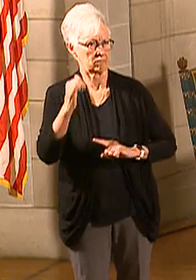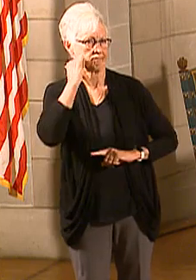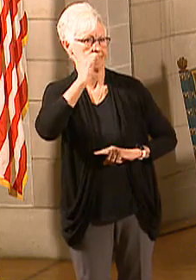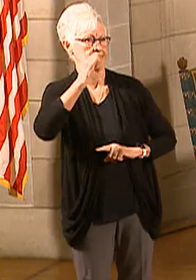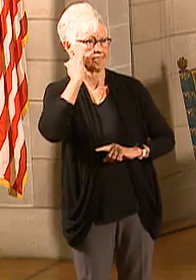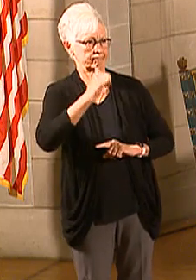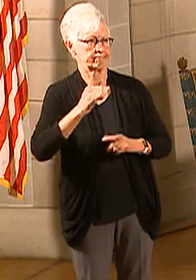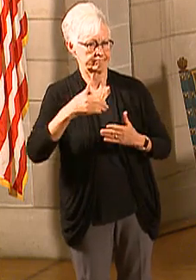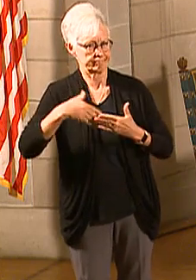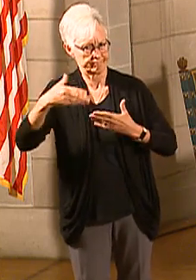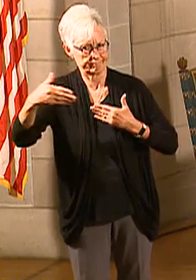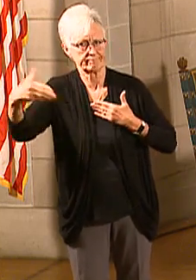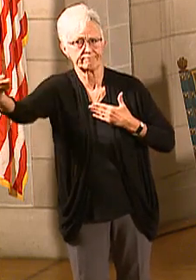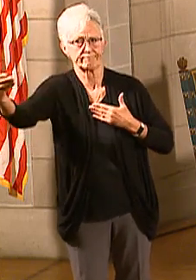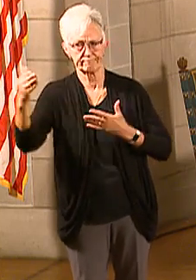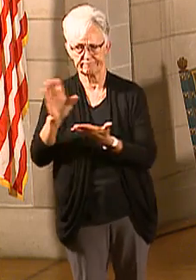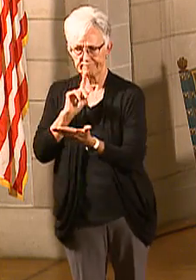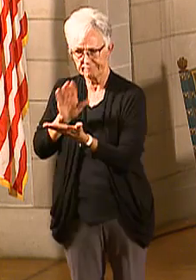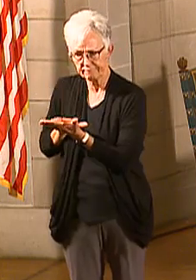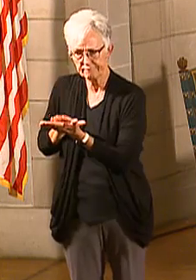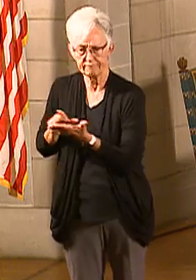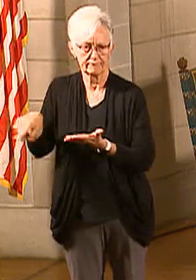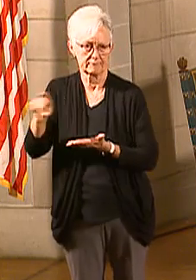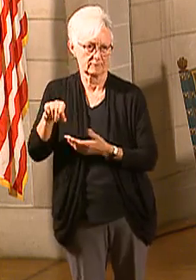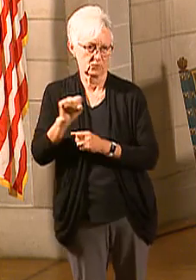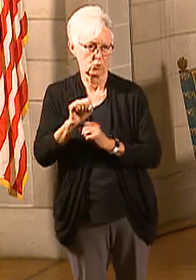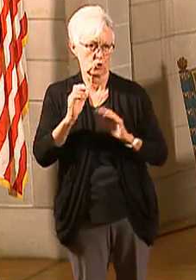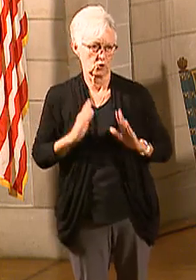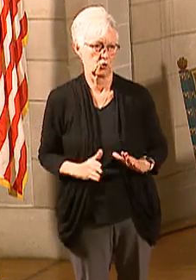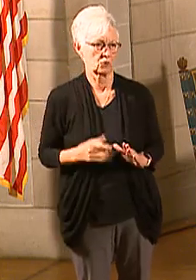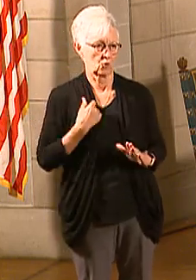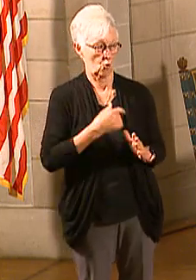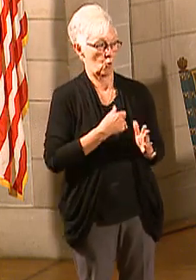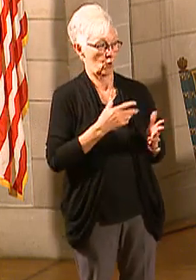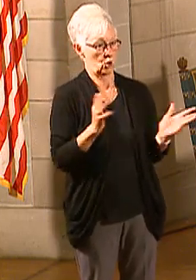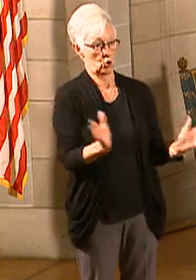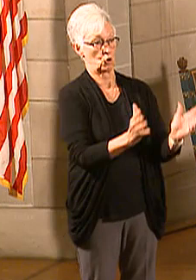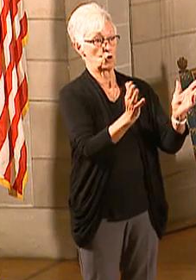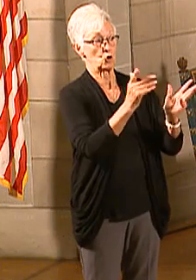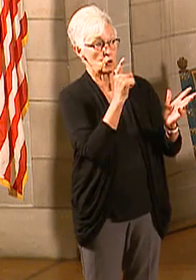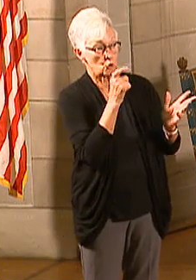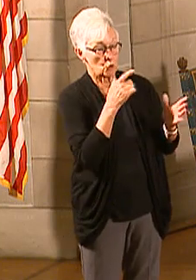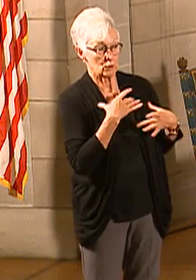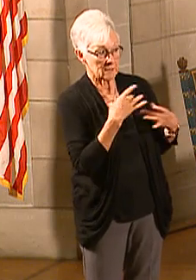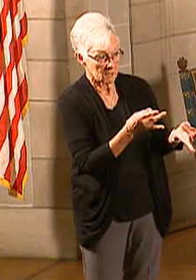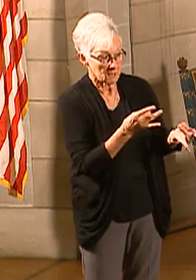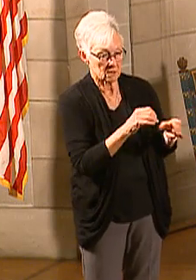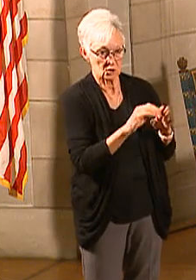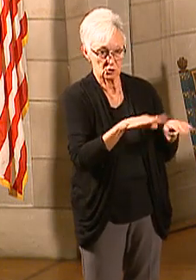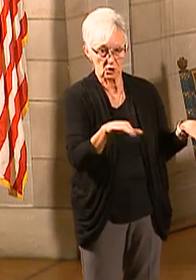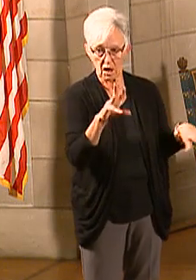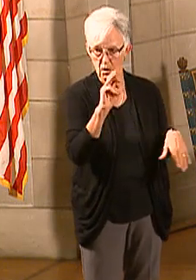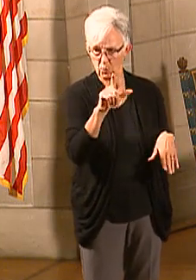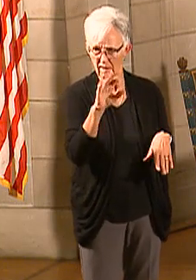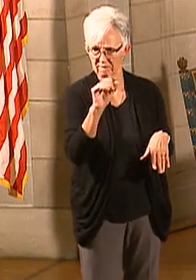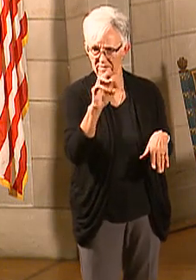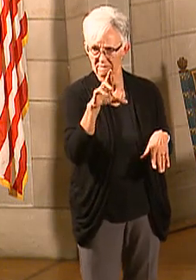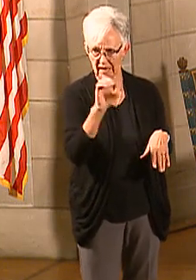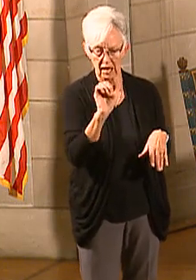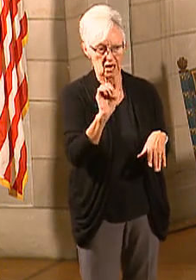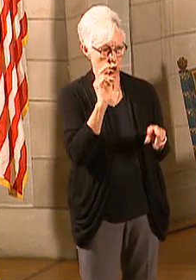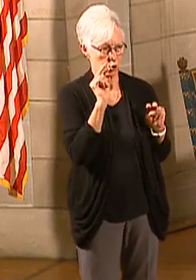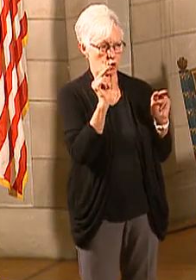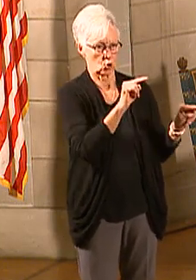continue to grow our outreach to Nebraskans interested in working in child welfare, and I encourage anyone that's interested to visit